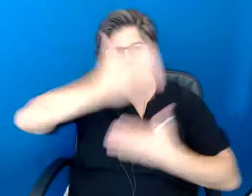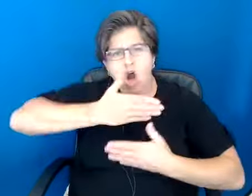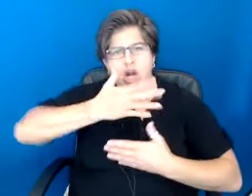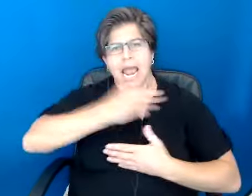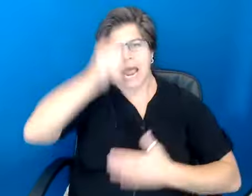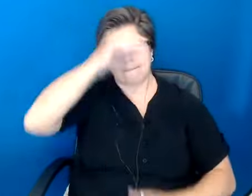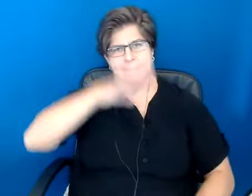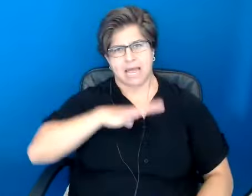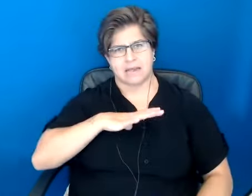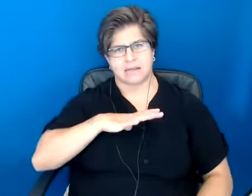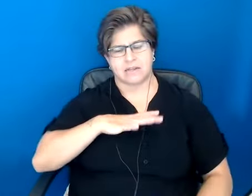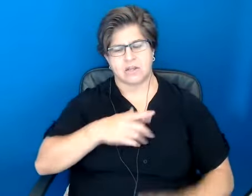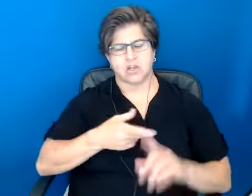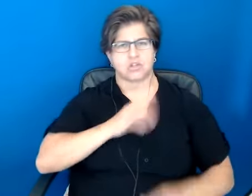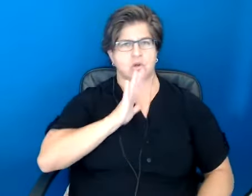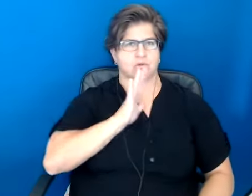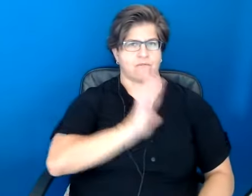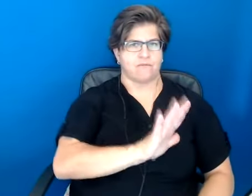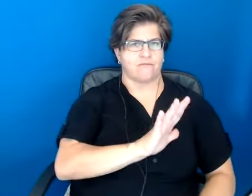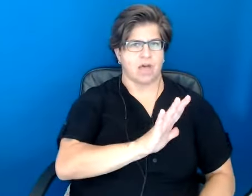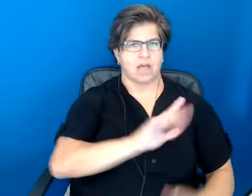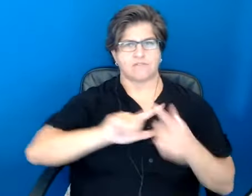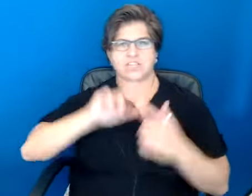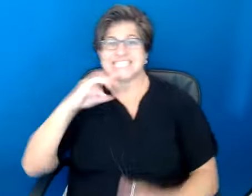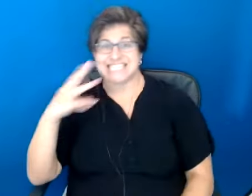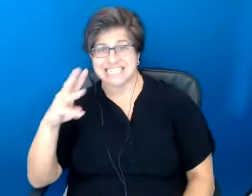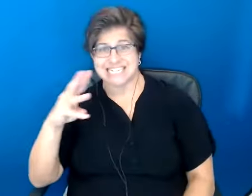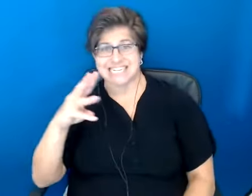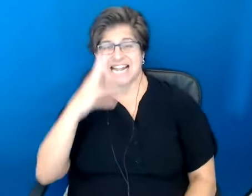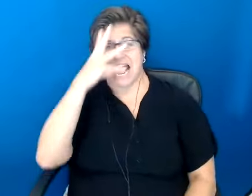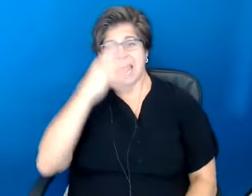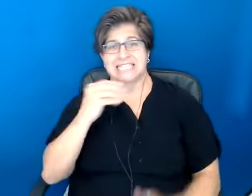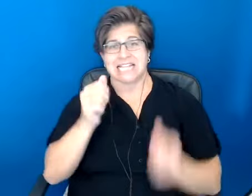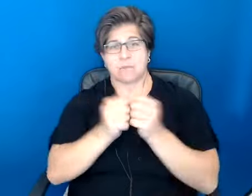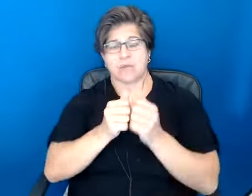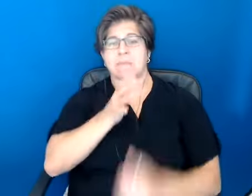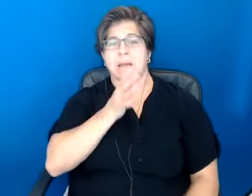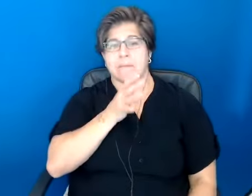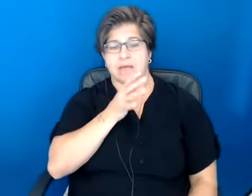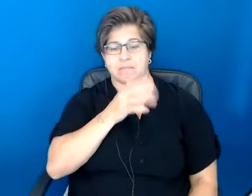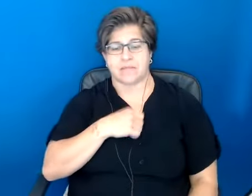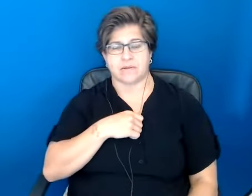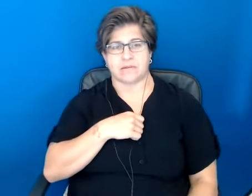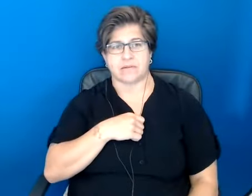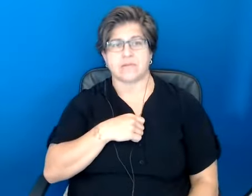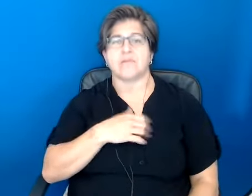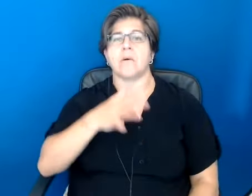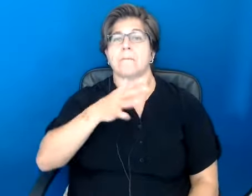5-year-old, started to be very scared of the dark and very scared of men. Very, very scared. So from 5